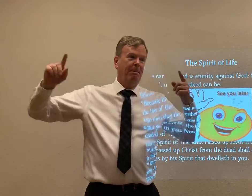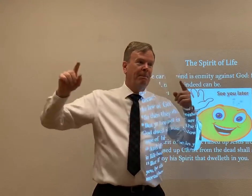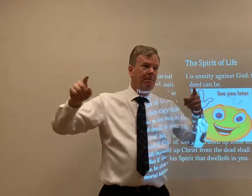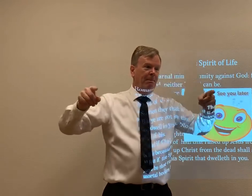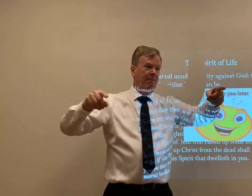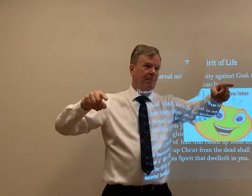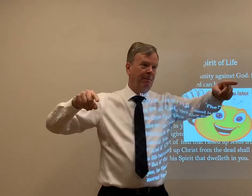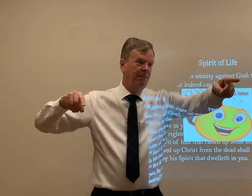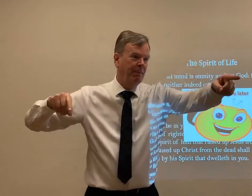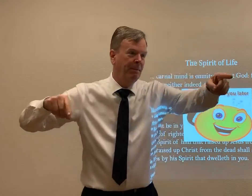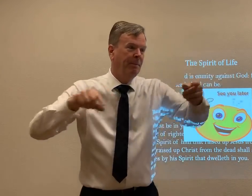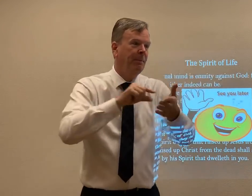time.